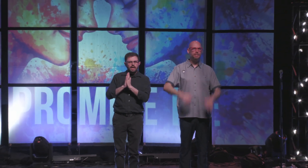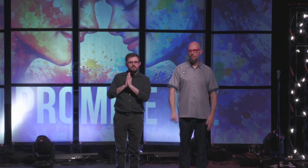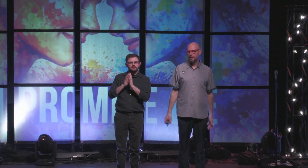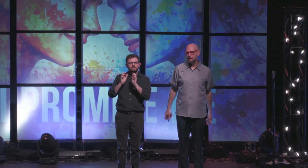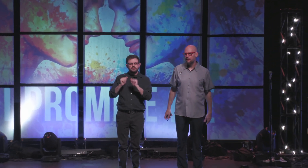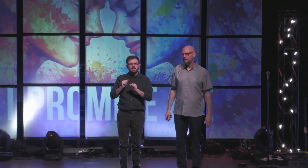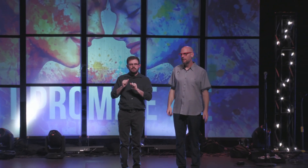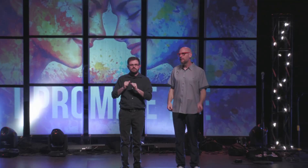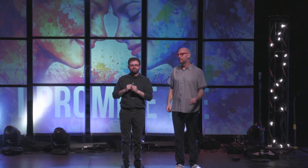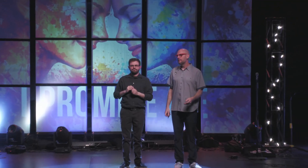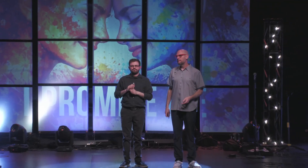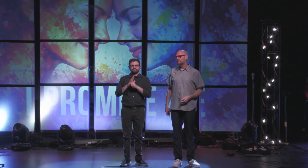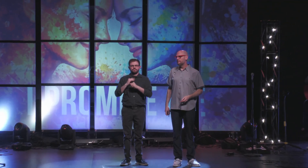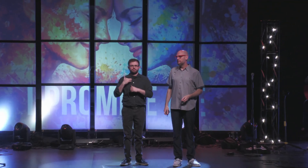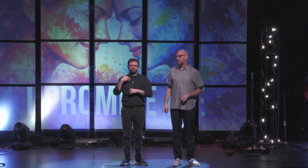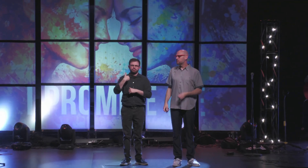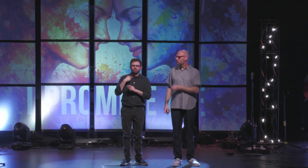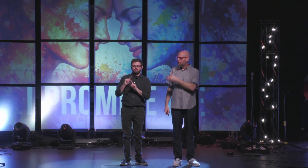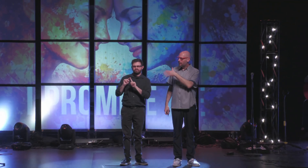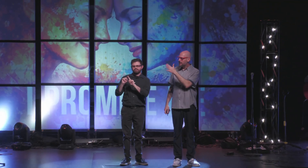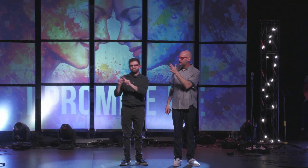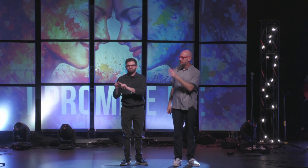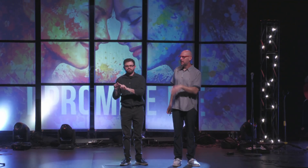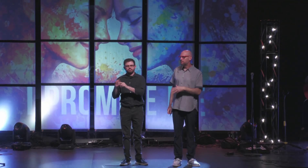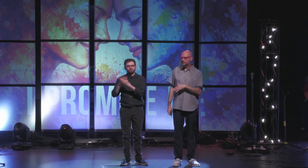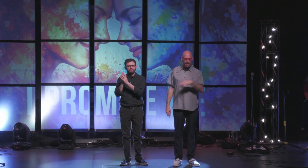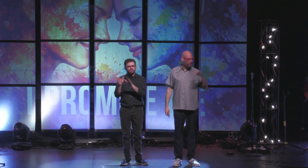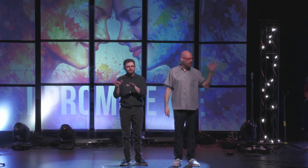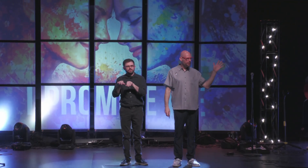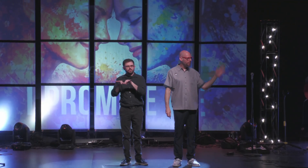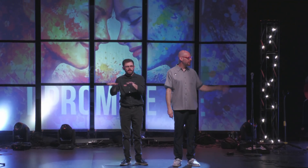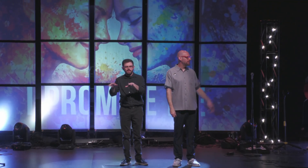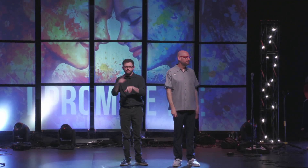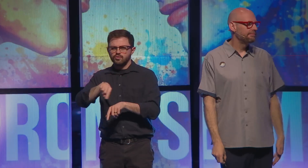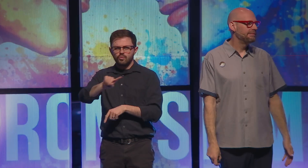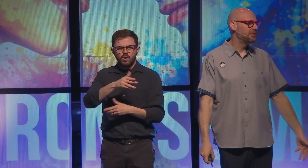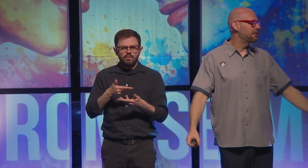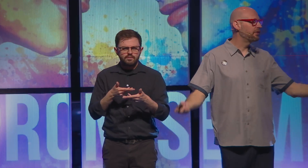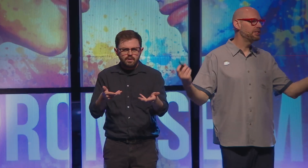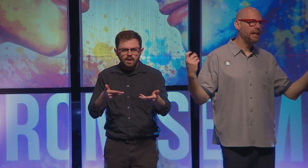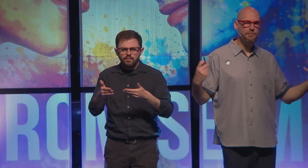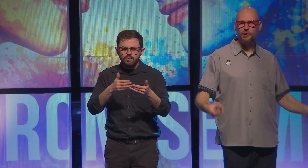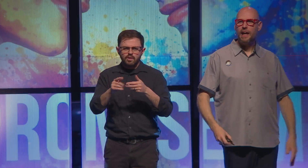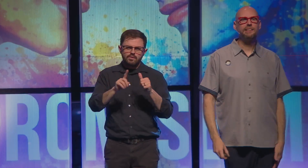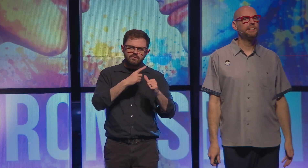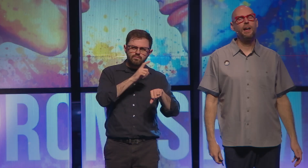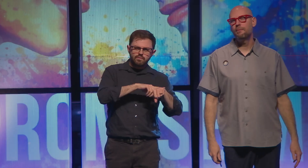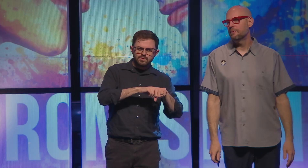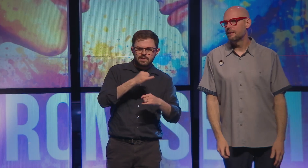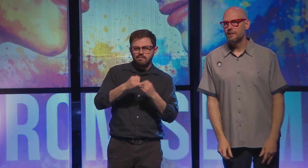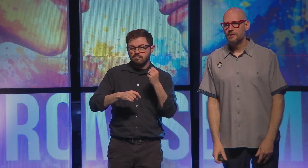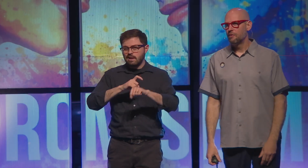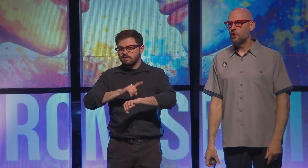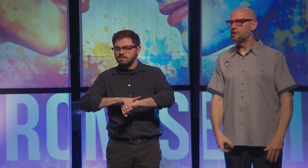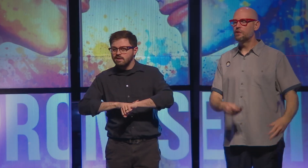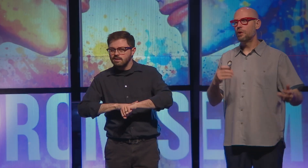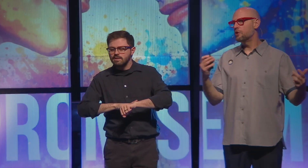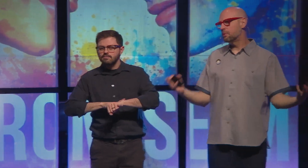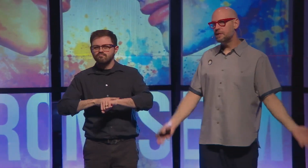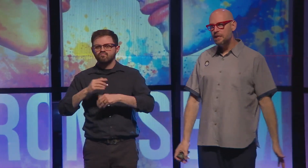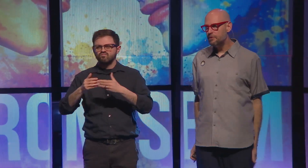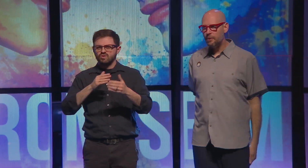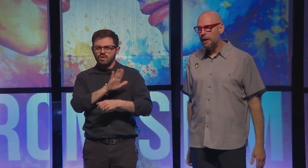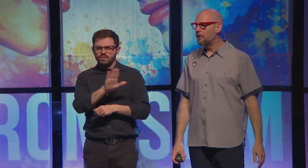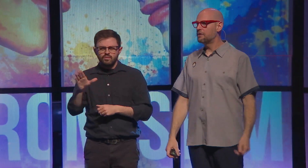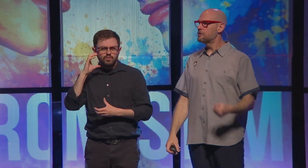of peacemaking. And so you're invited to the table today, no matter whether this is your first time, your last time, regardless of what